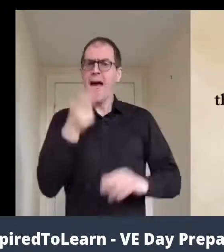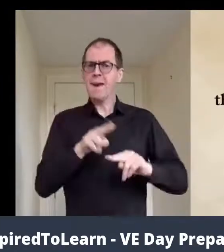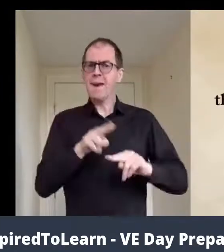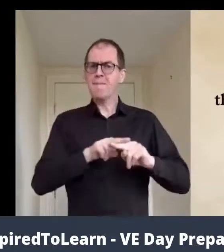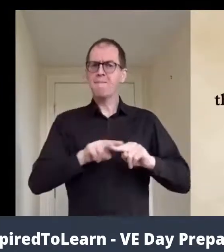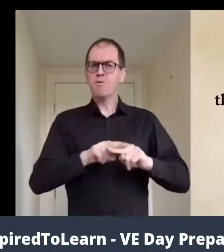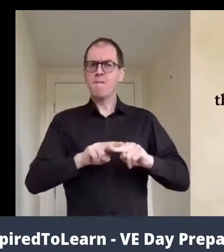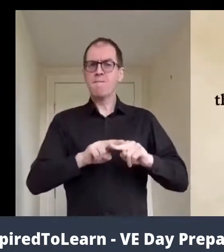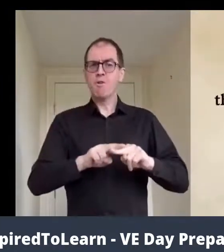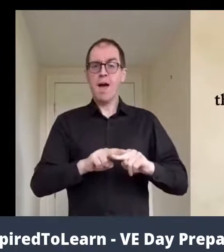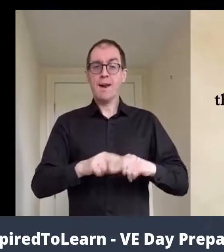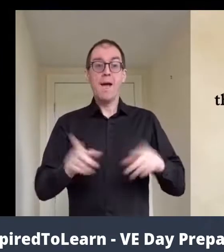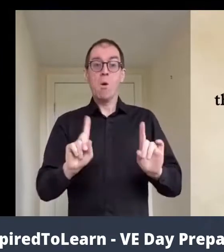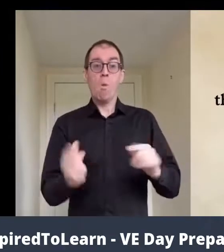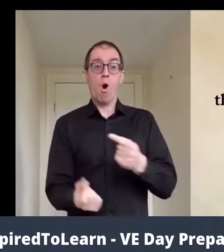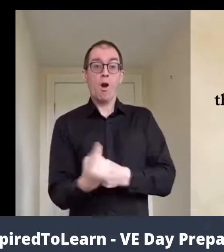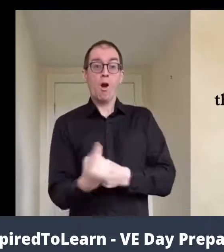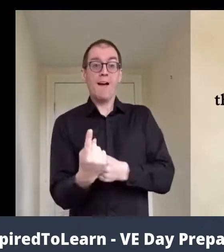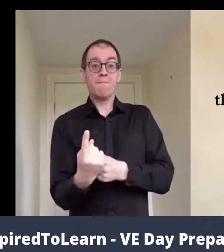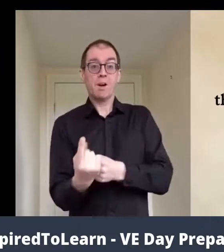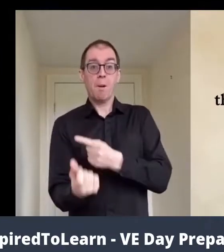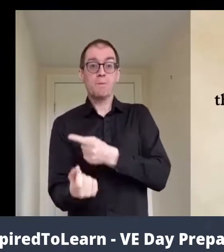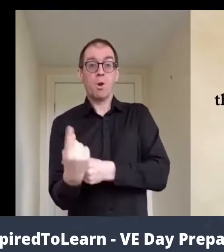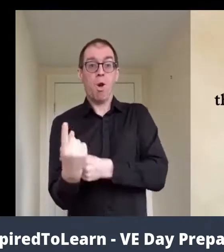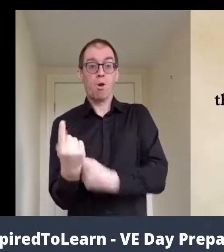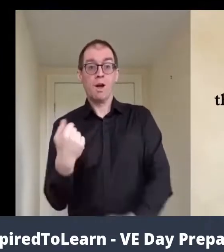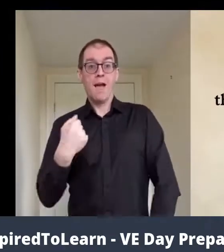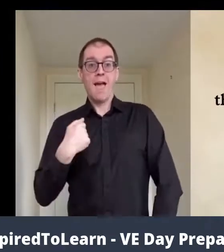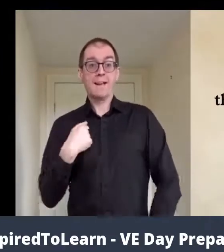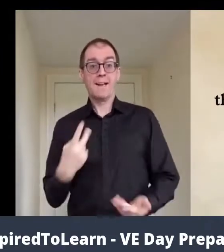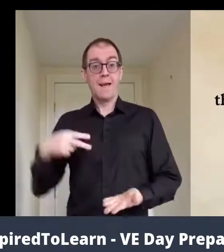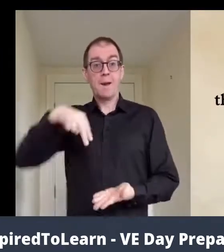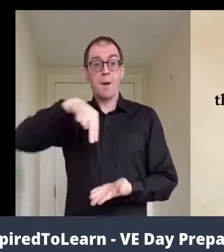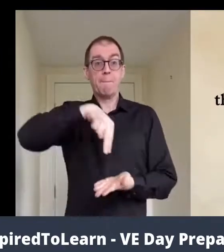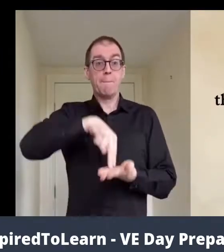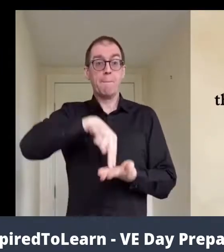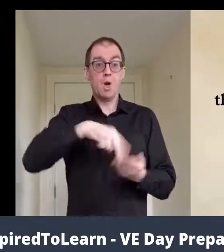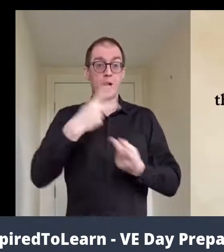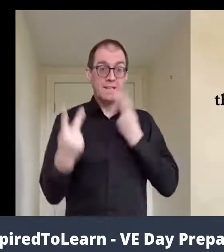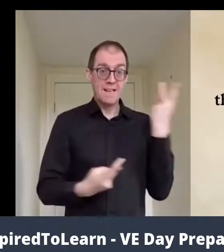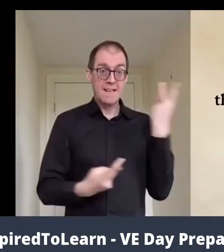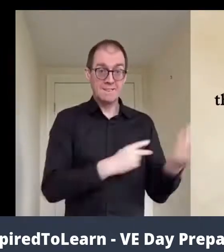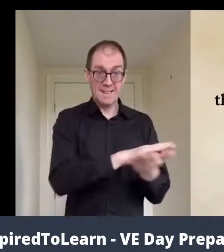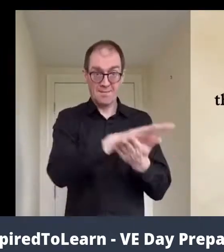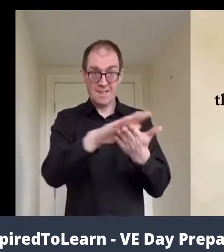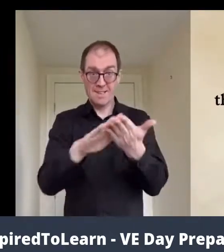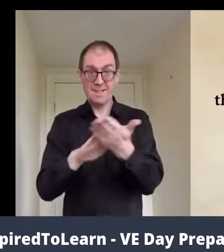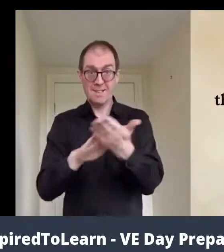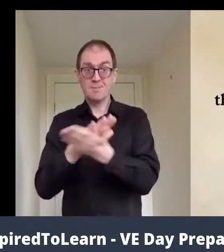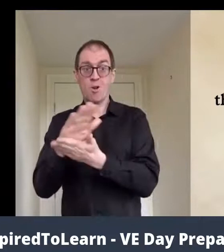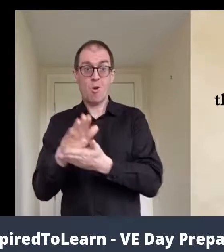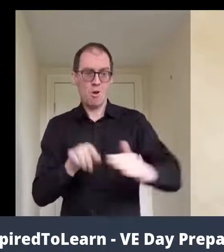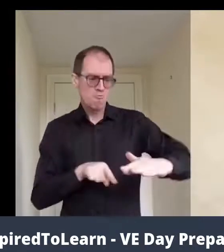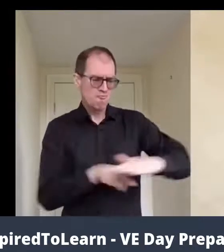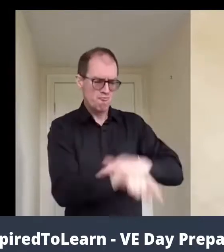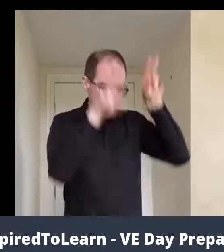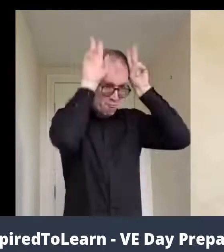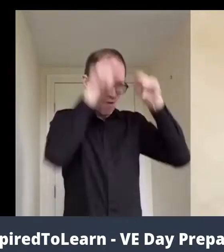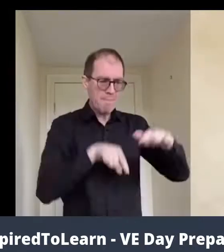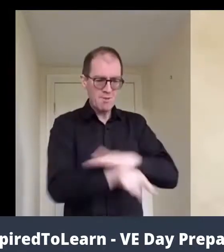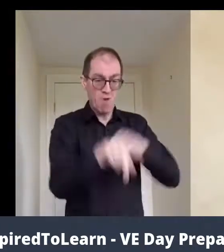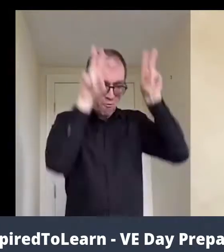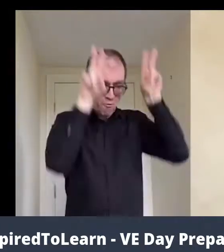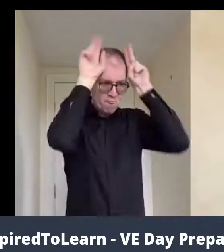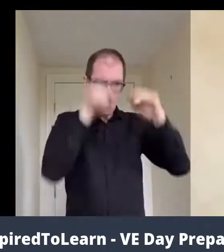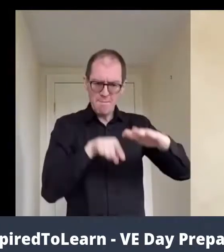but every Friday that ever comes along, I get up early and sing this little song. Run,